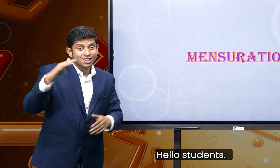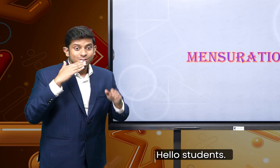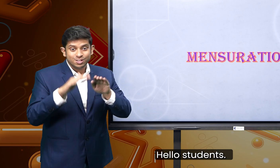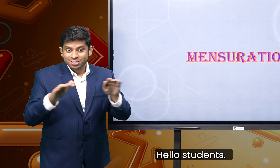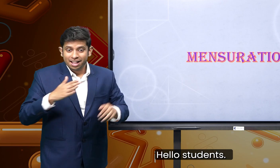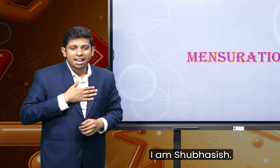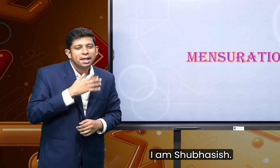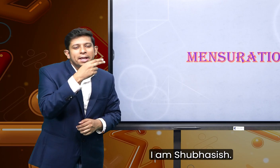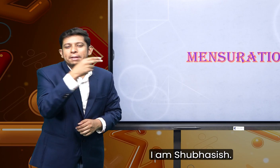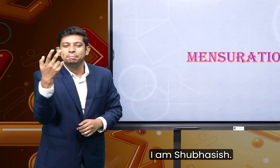Hello students, I am Subhashish.